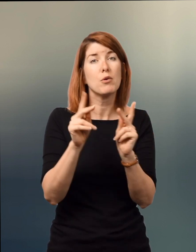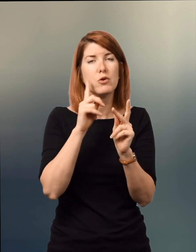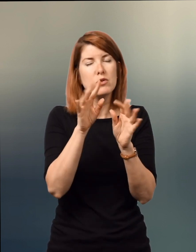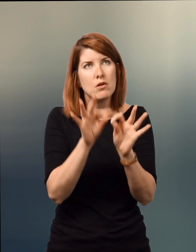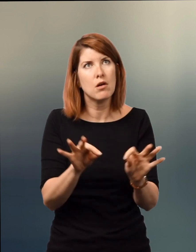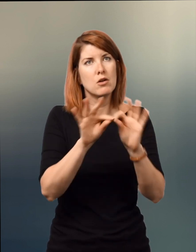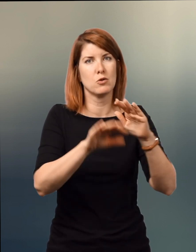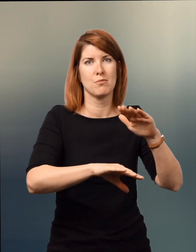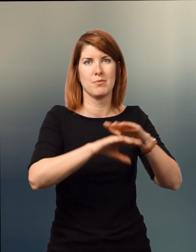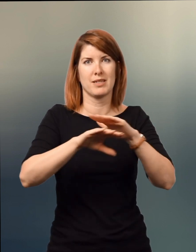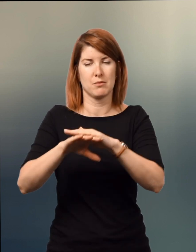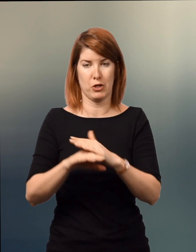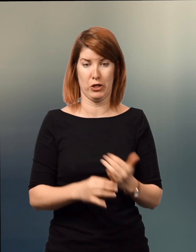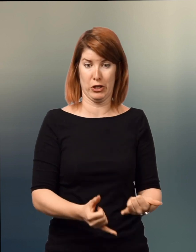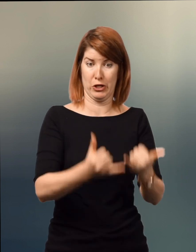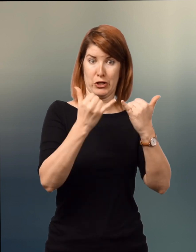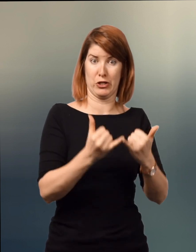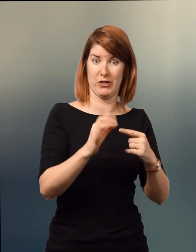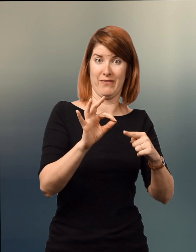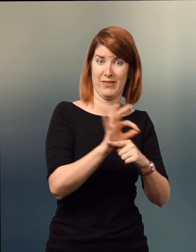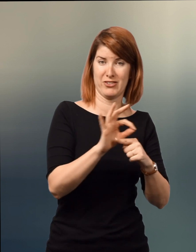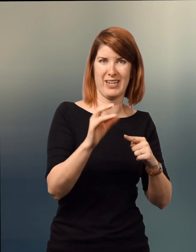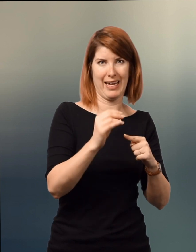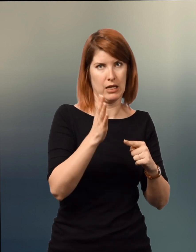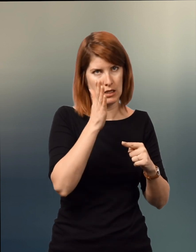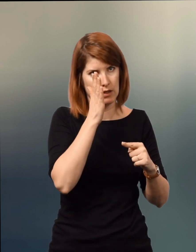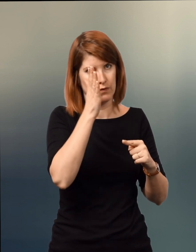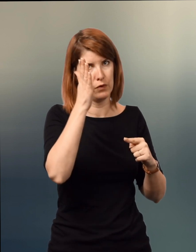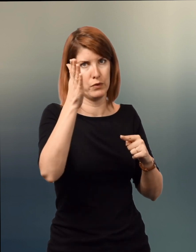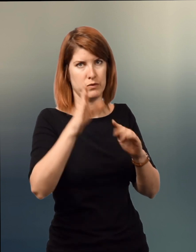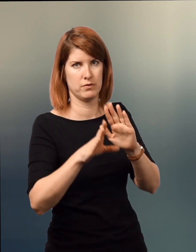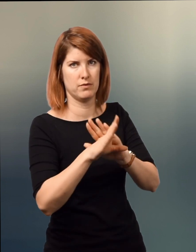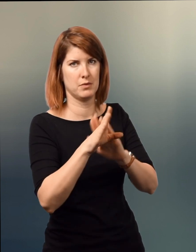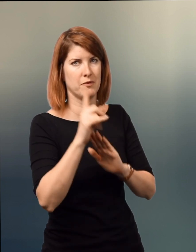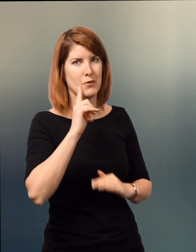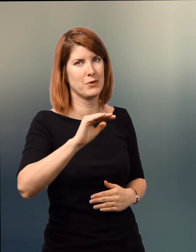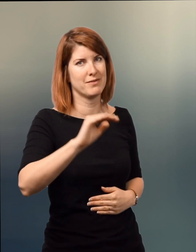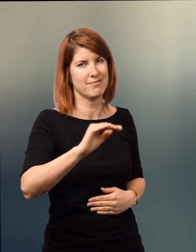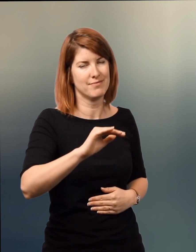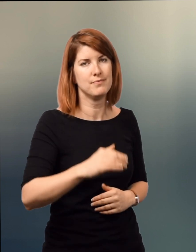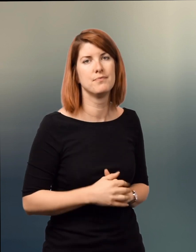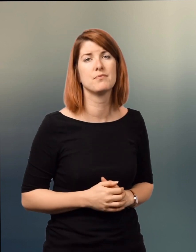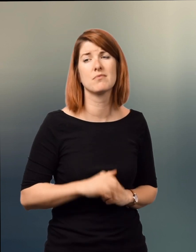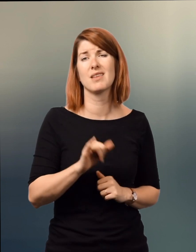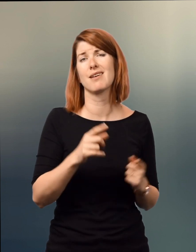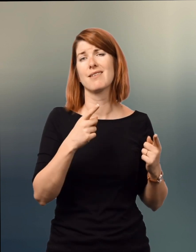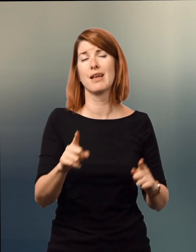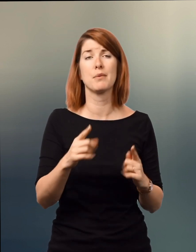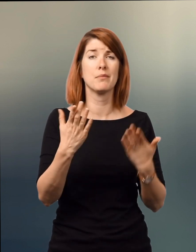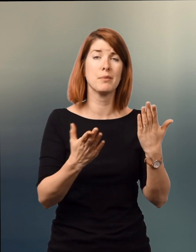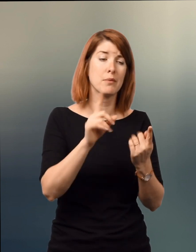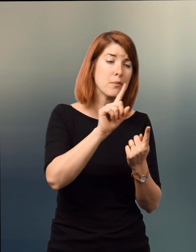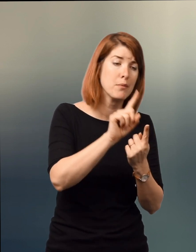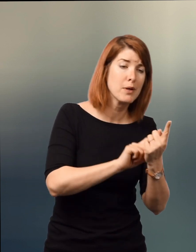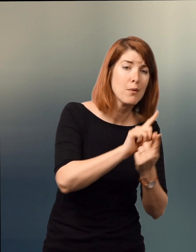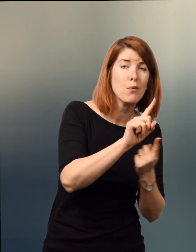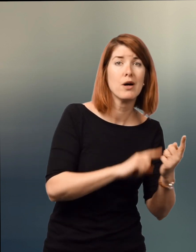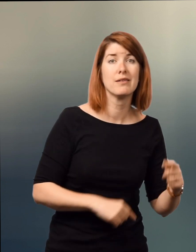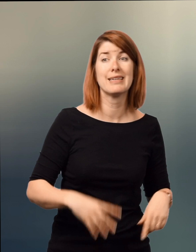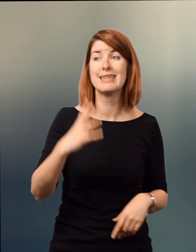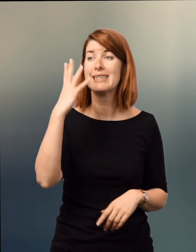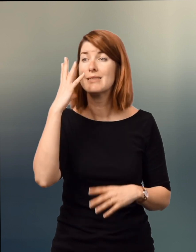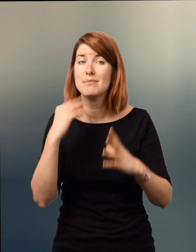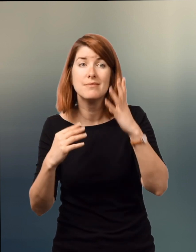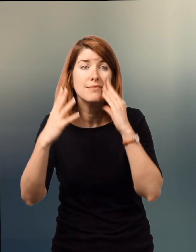are crucial to maximizing both the current functioning and the future development of these kids. This can occur in a